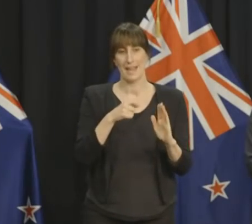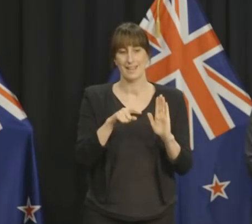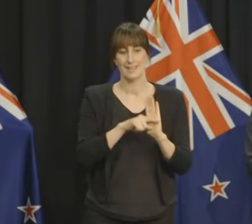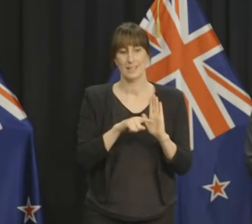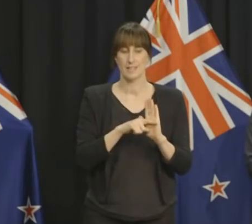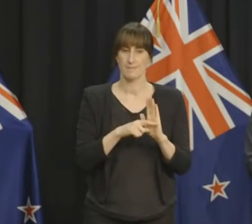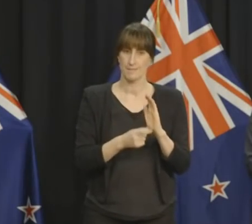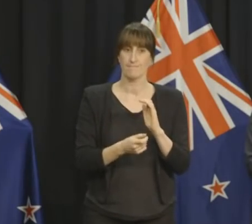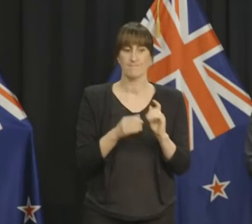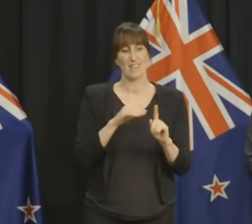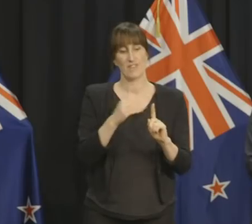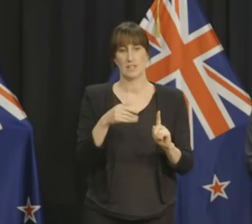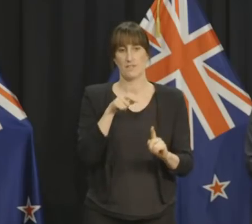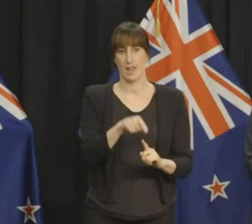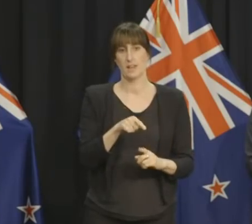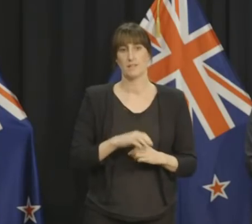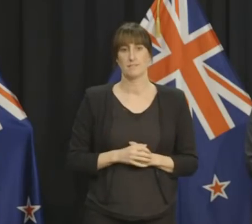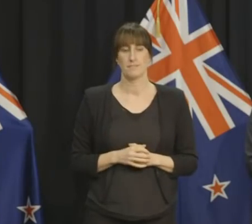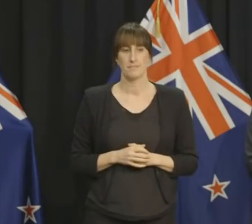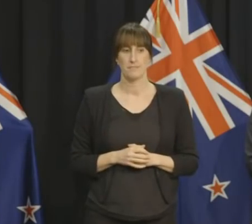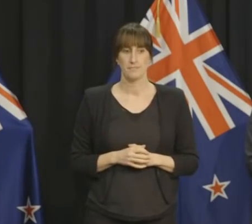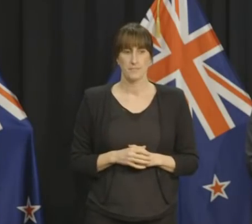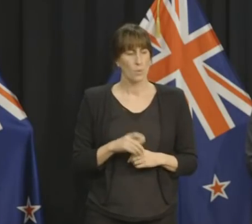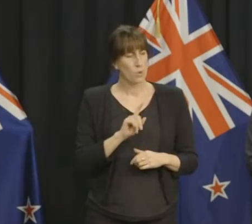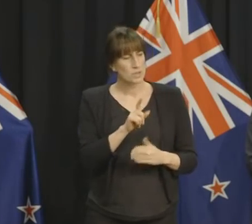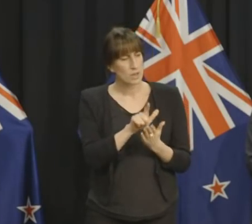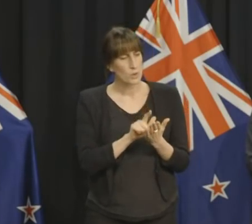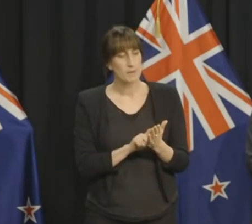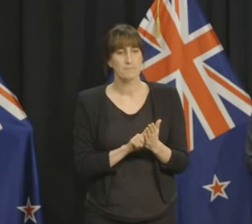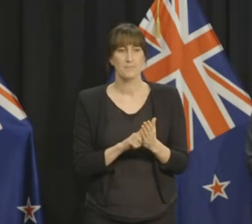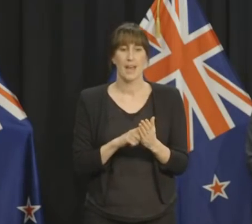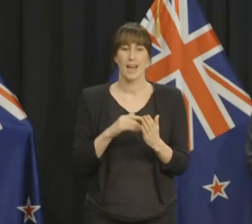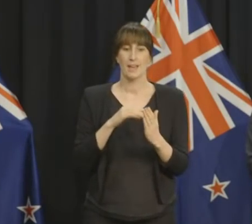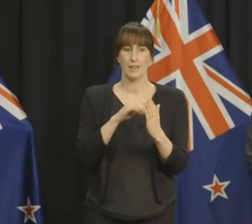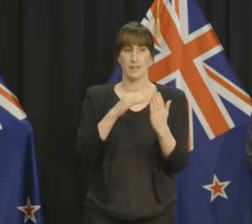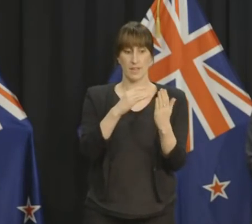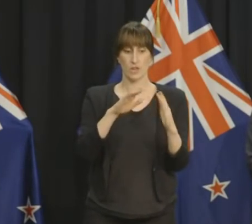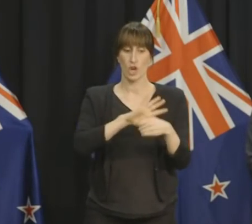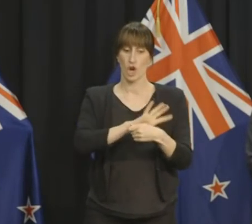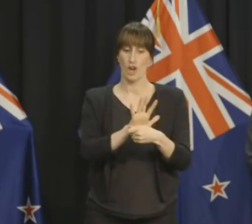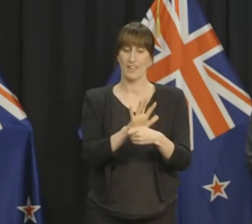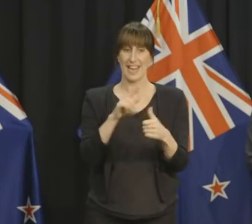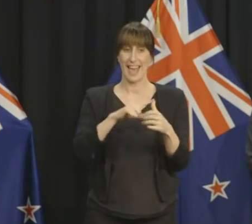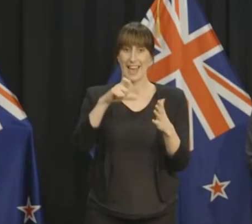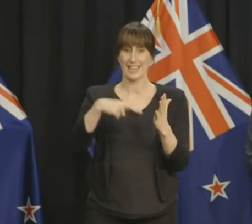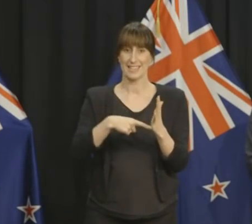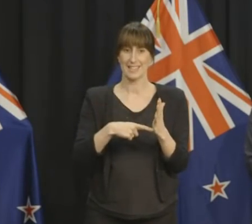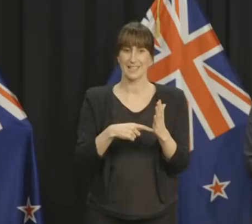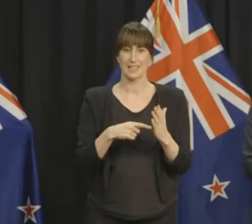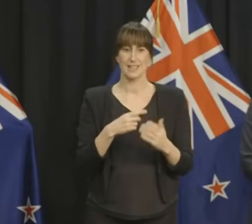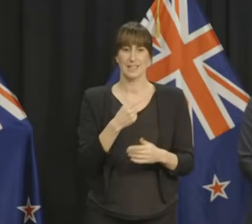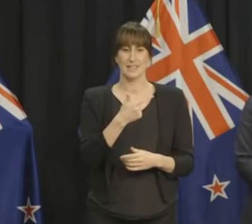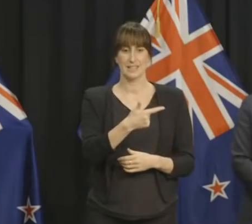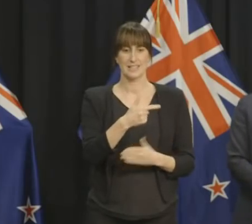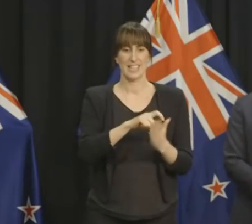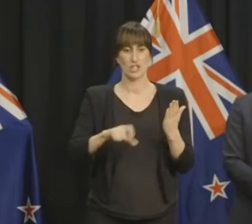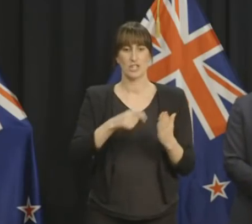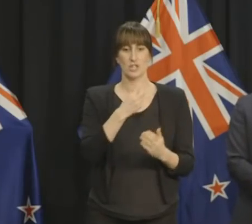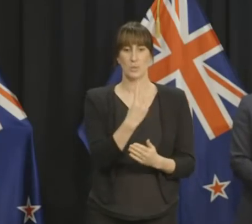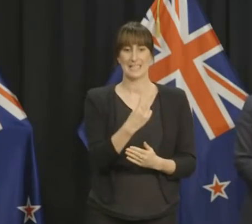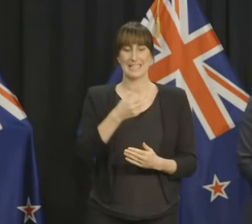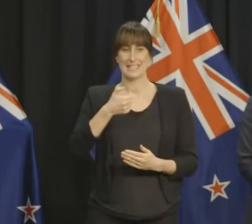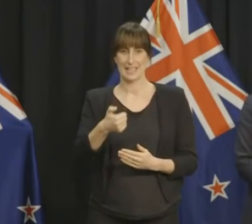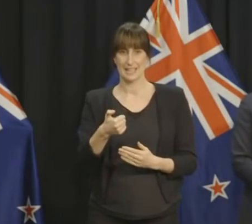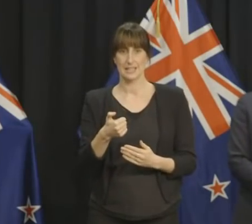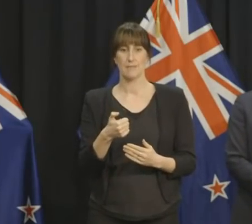charges will he face? So there's under Section 26 of the COVID Act, there will be a charge following the